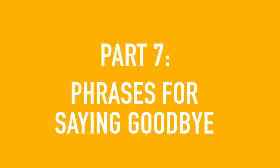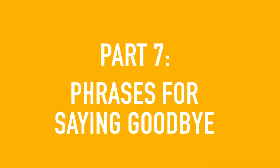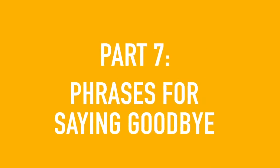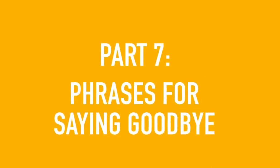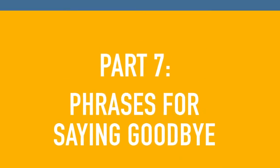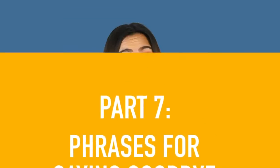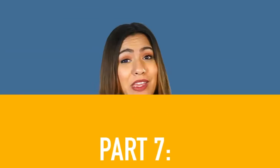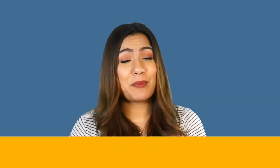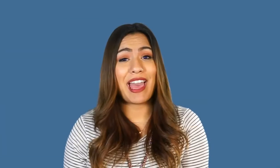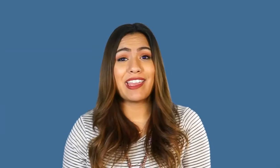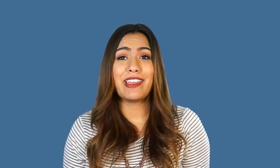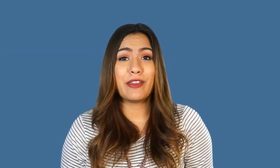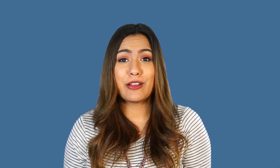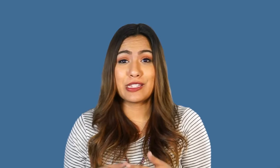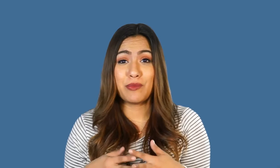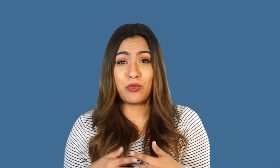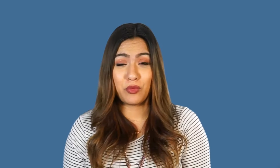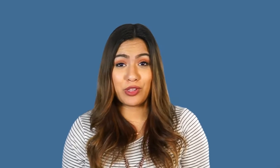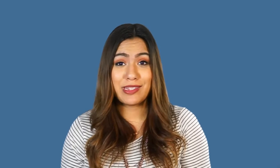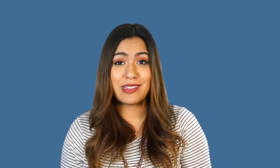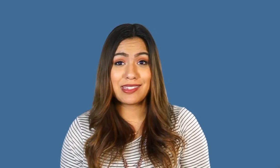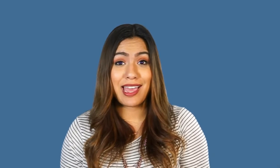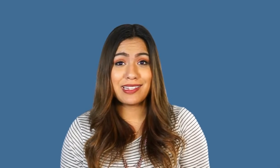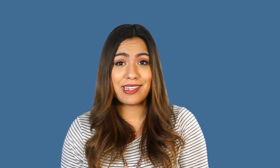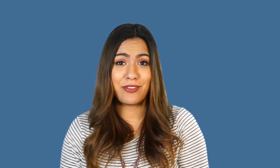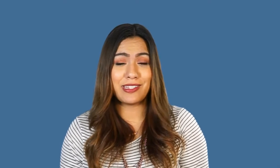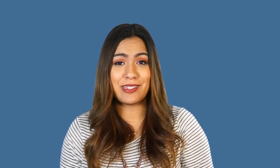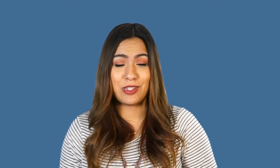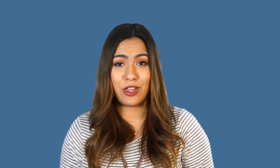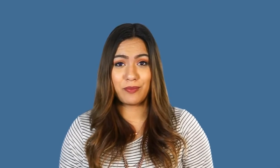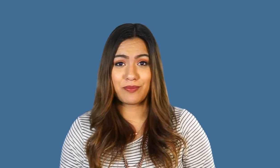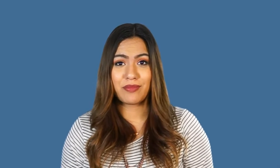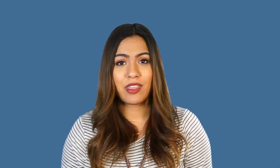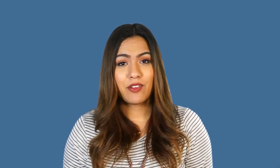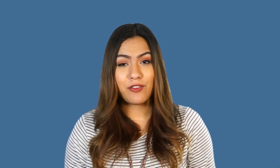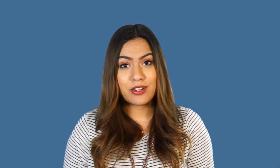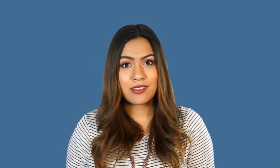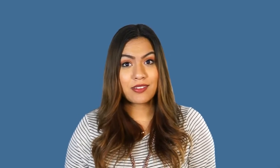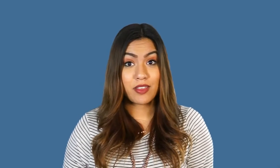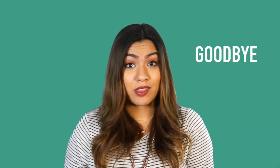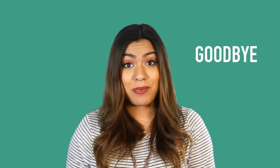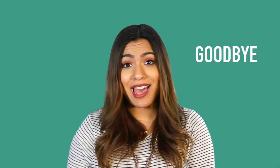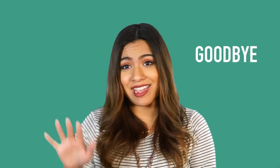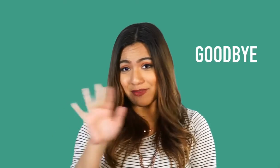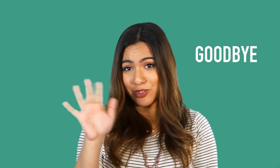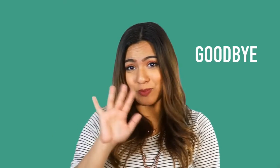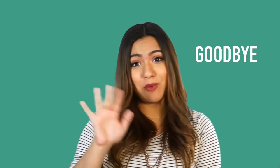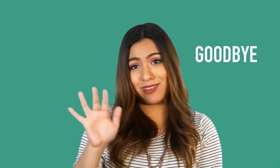So when you're saying goodbye, here are some good signs and phrases to know. First, goodbye would just be